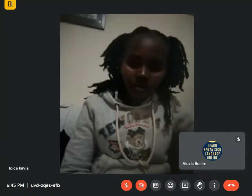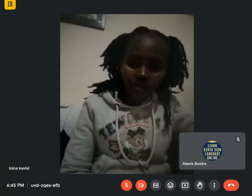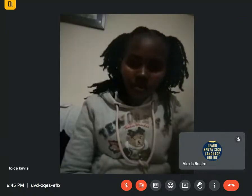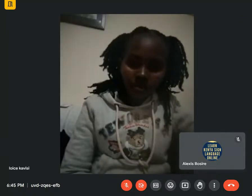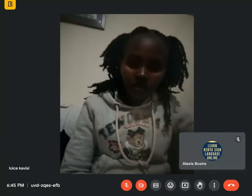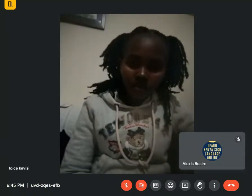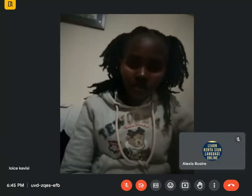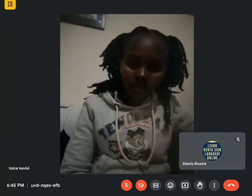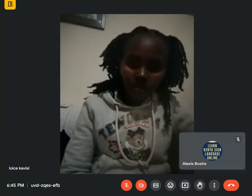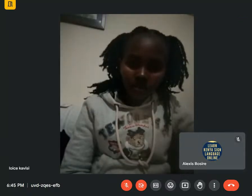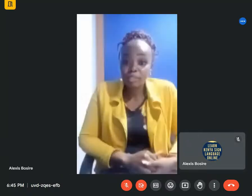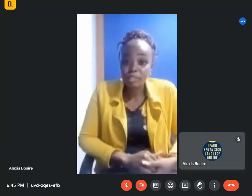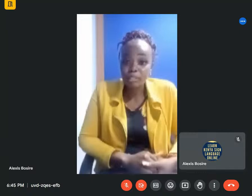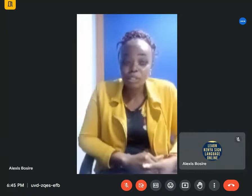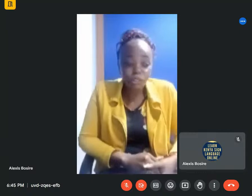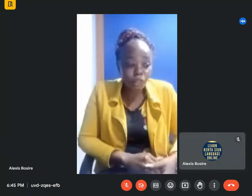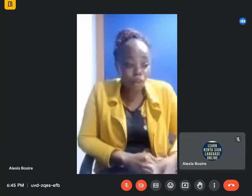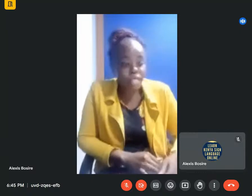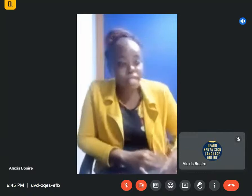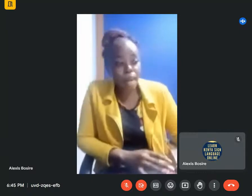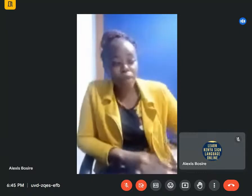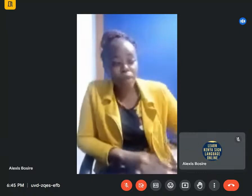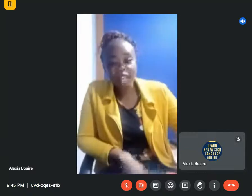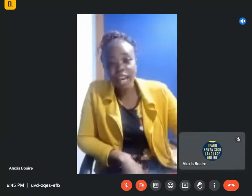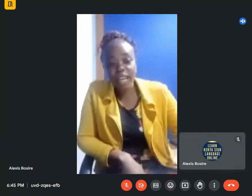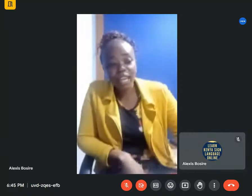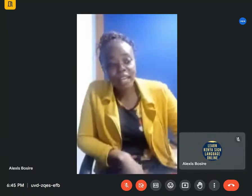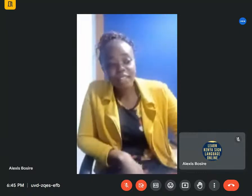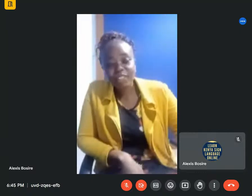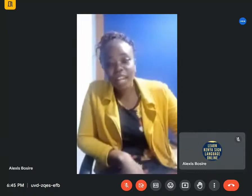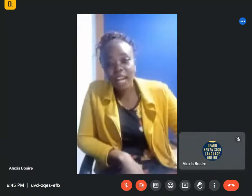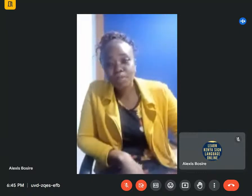card for some of the